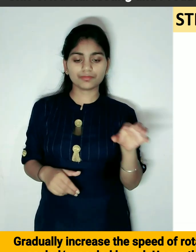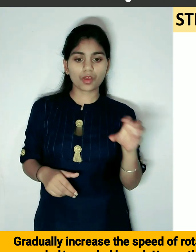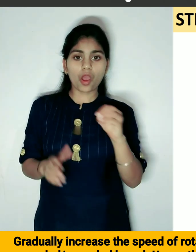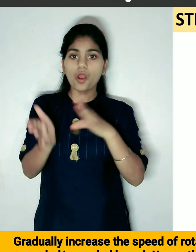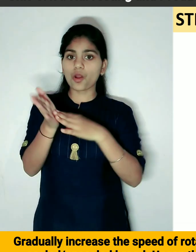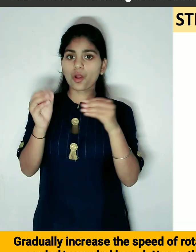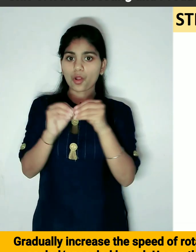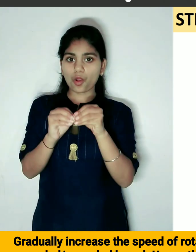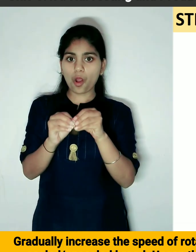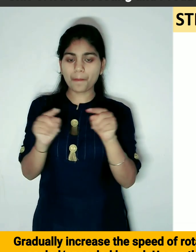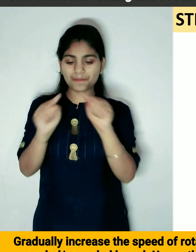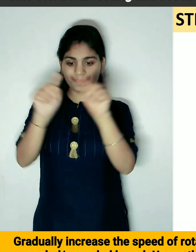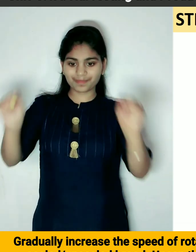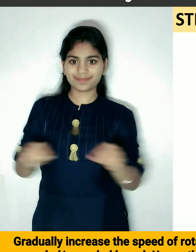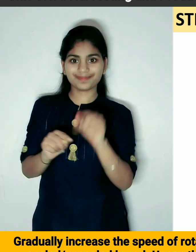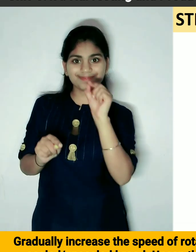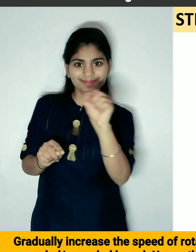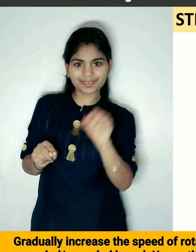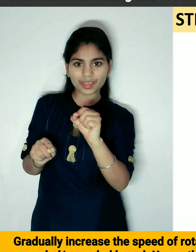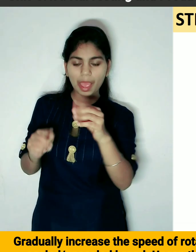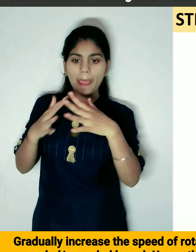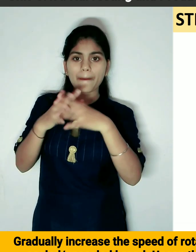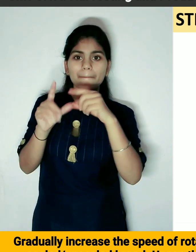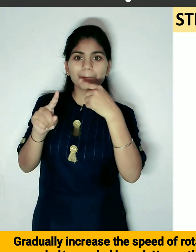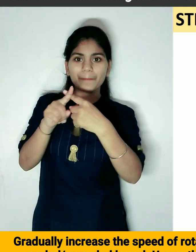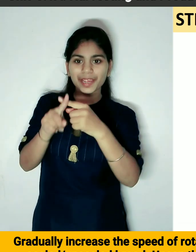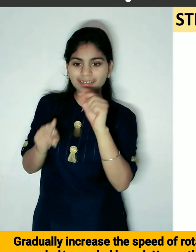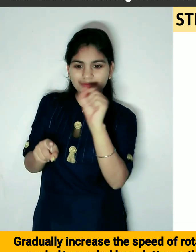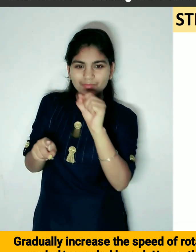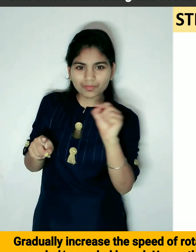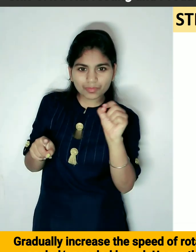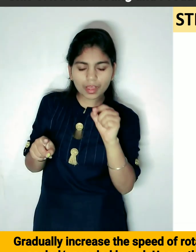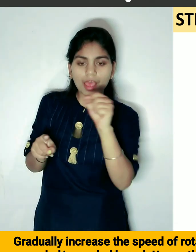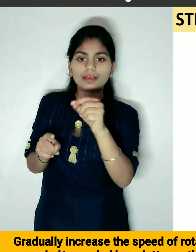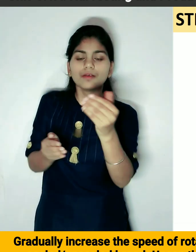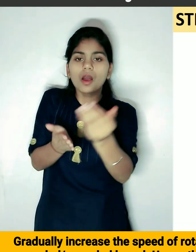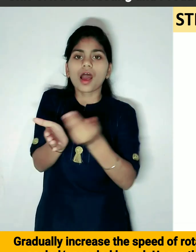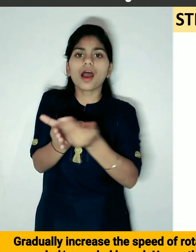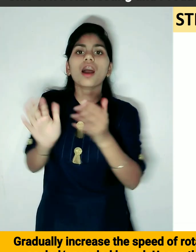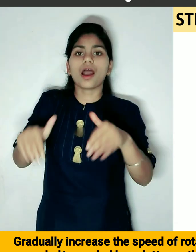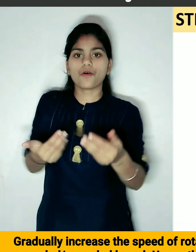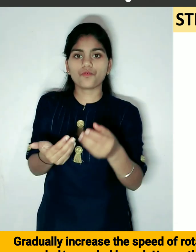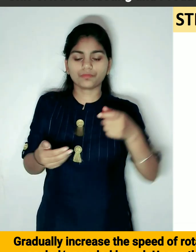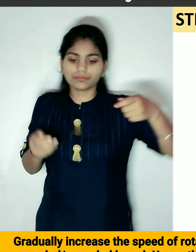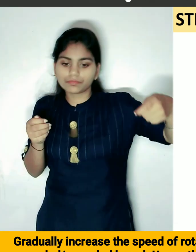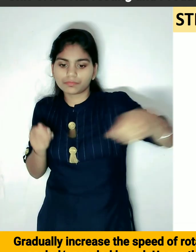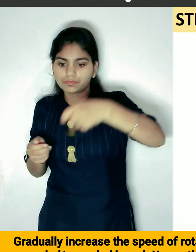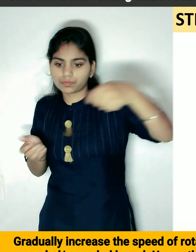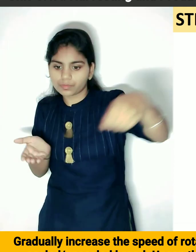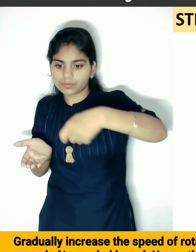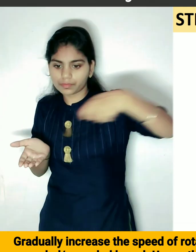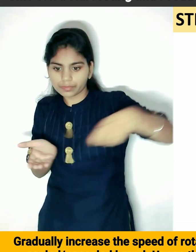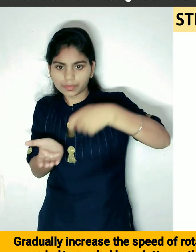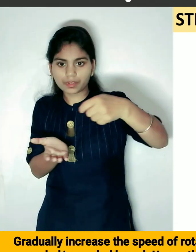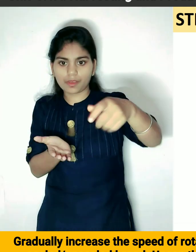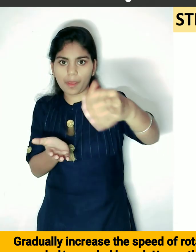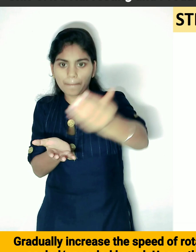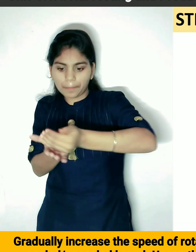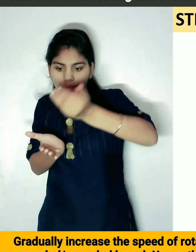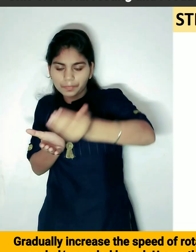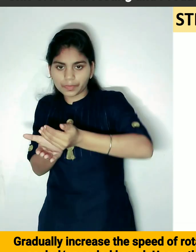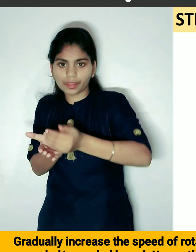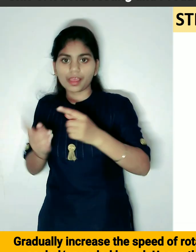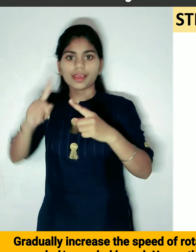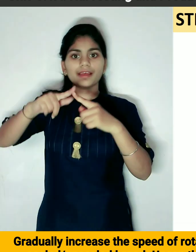Uncape the sealed honeycomb by removing wax seals of honeycomb with uncaping